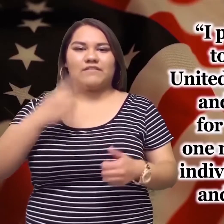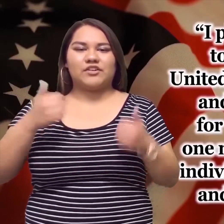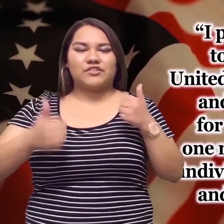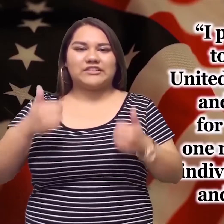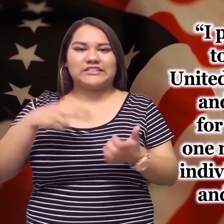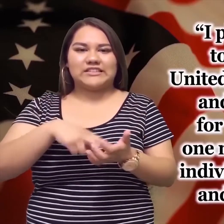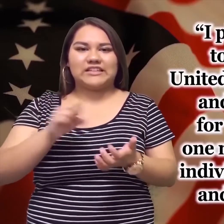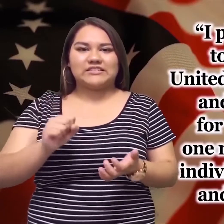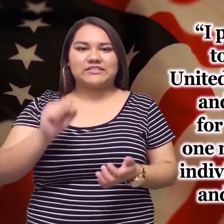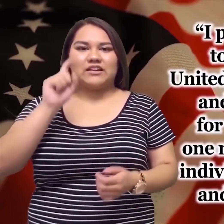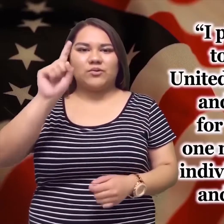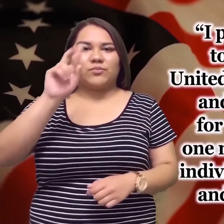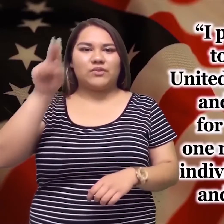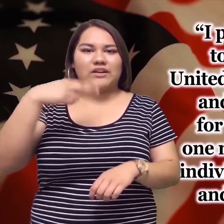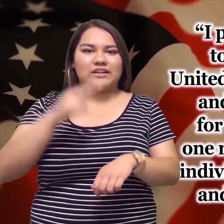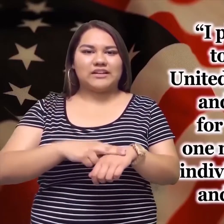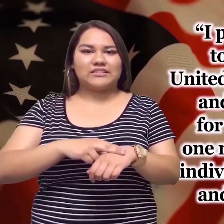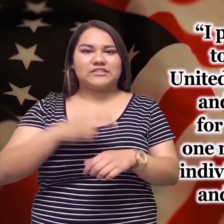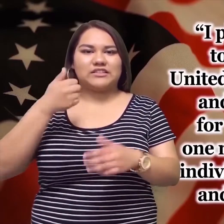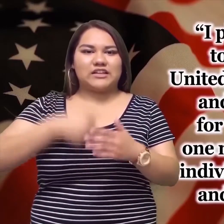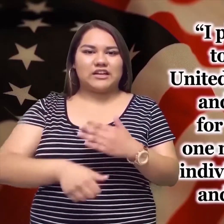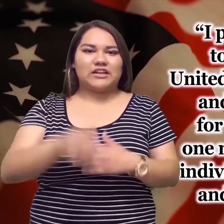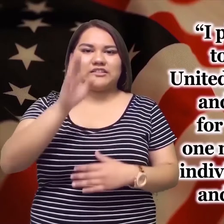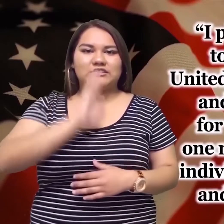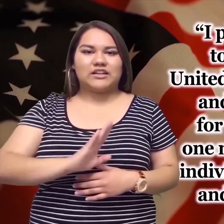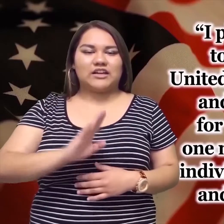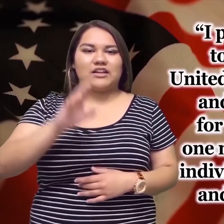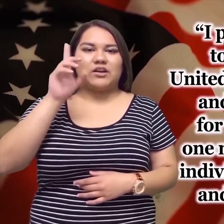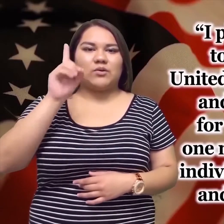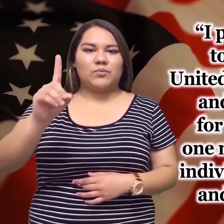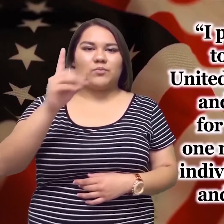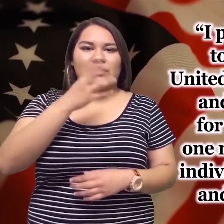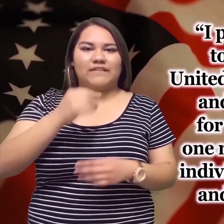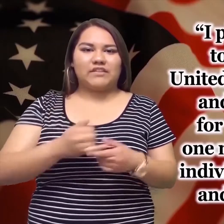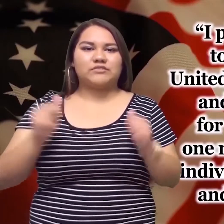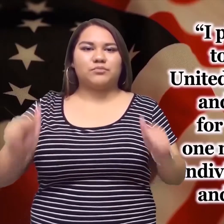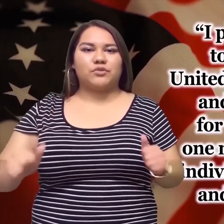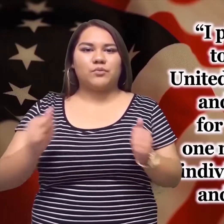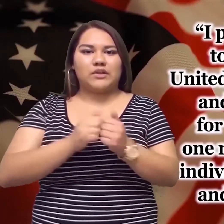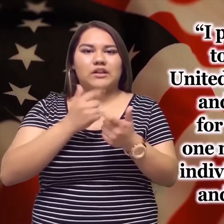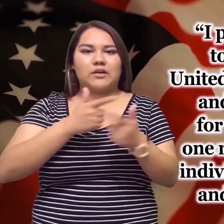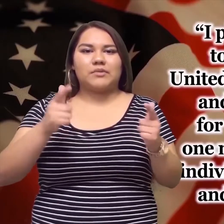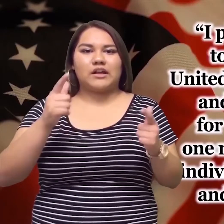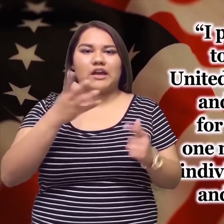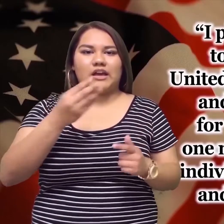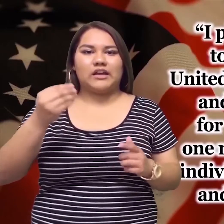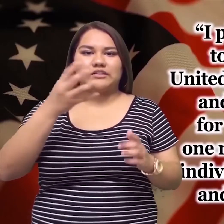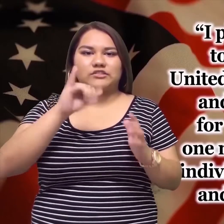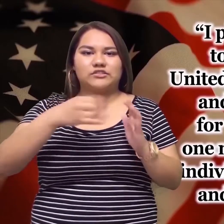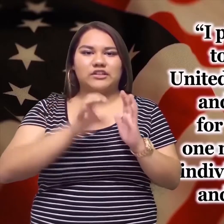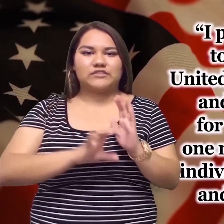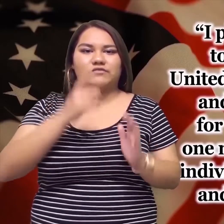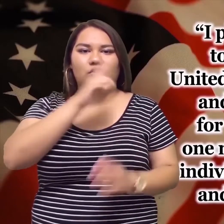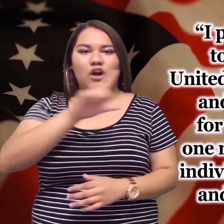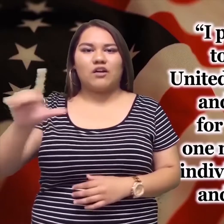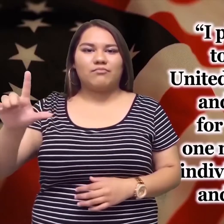for which it stands, one nation, under God, indivisible, with liberty and justice for all.